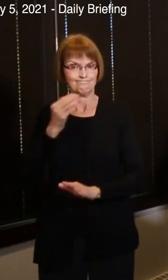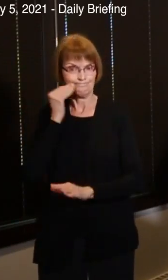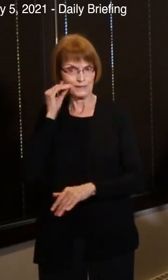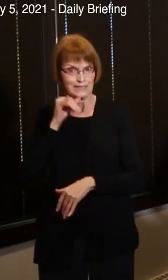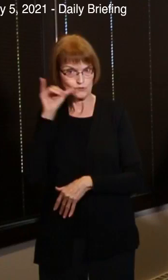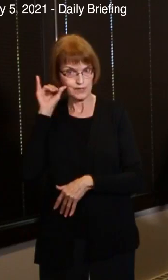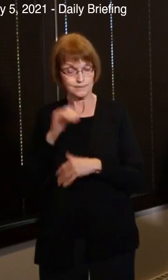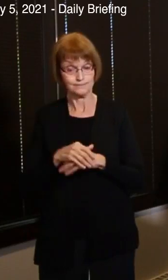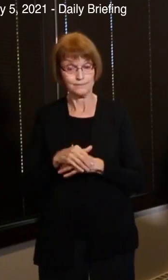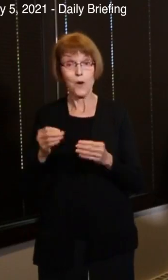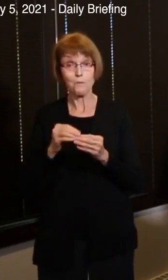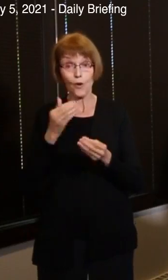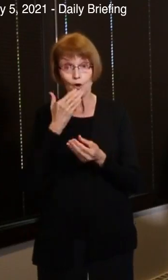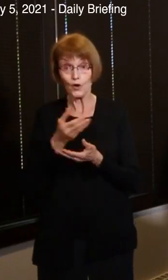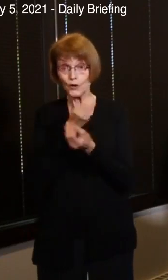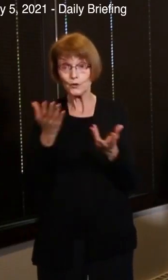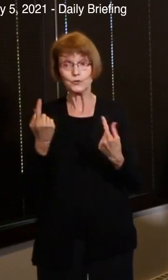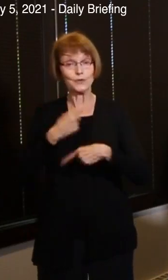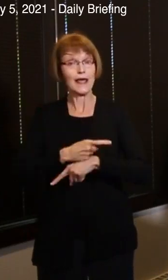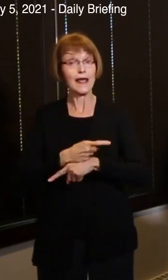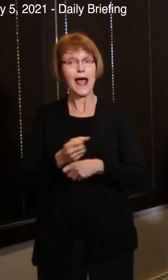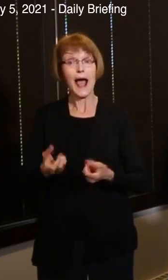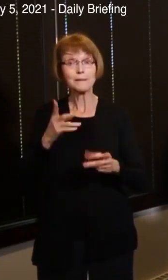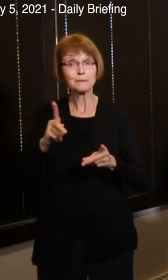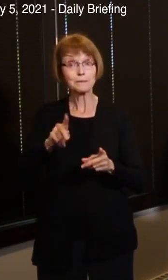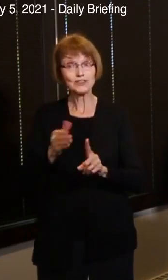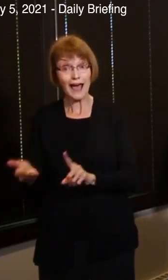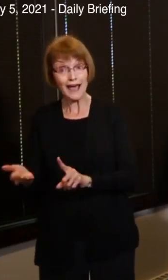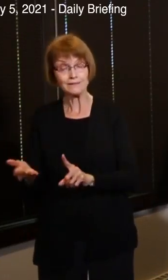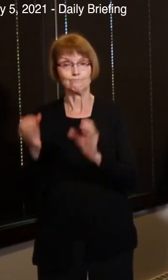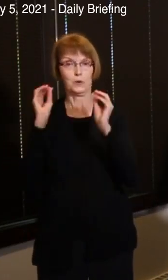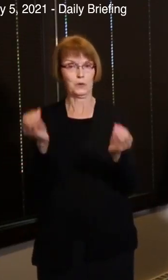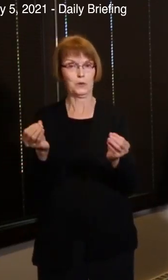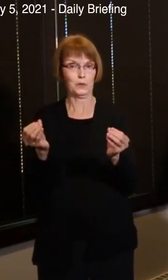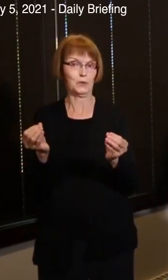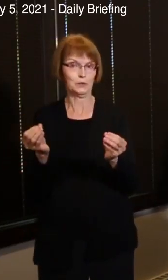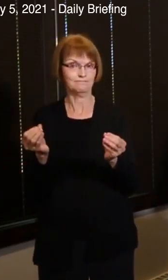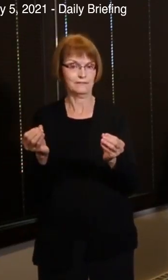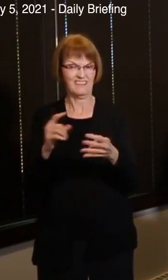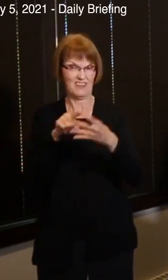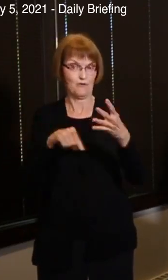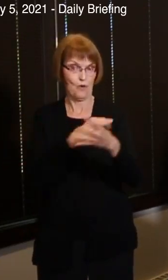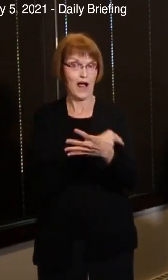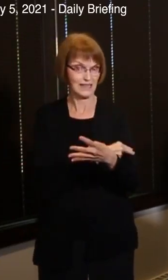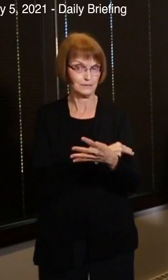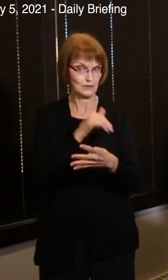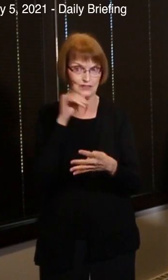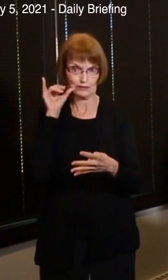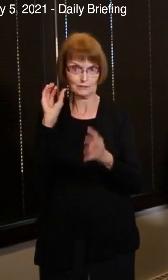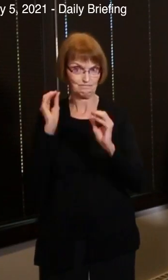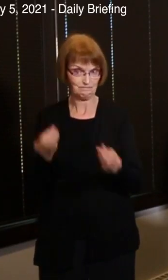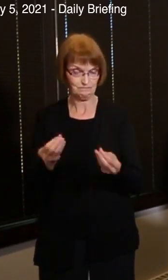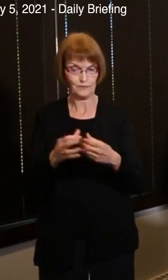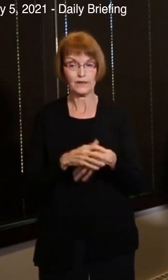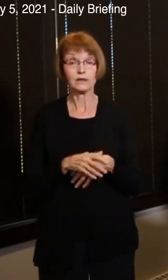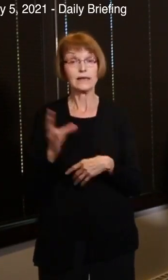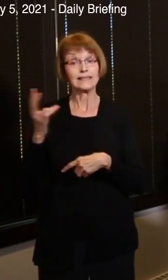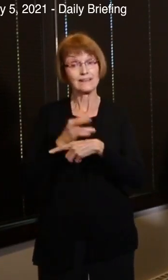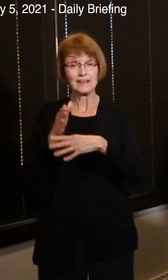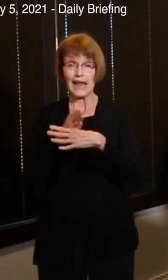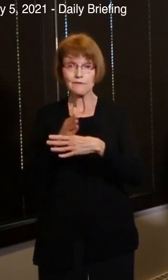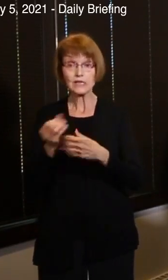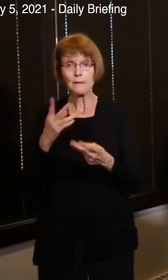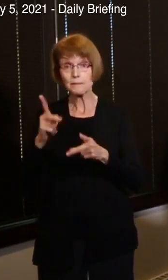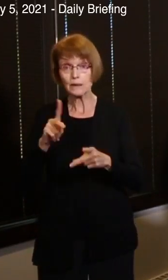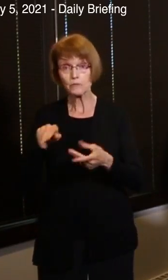Some more good news. Today we're reporting there were no COVID deaths within task force hospitals yesterday. Our 7-day moving